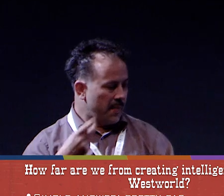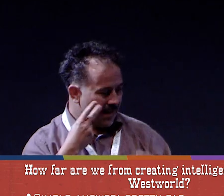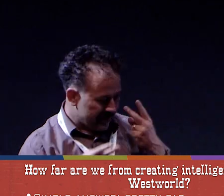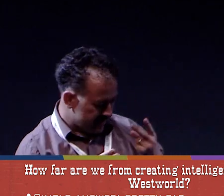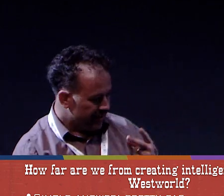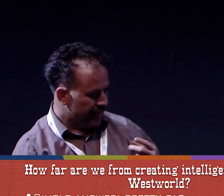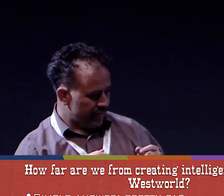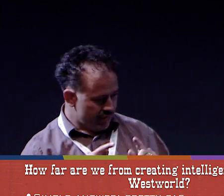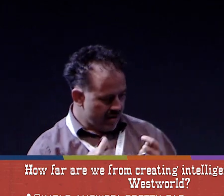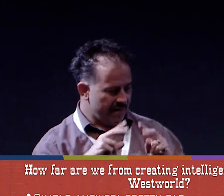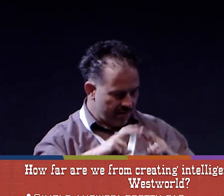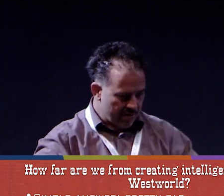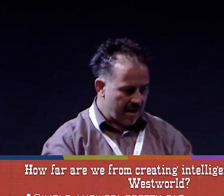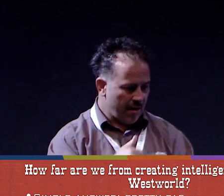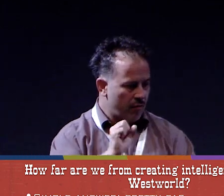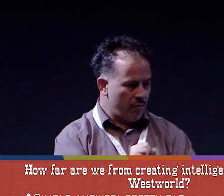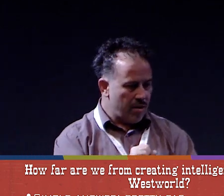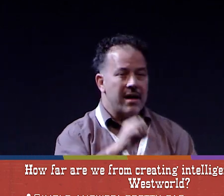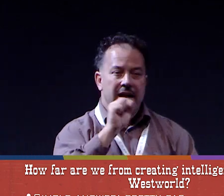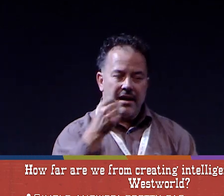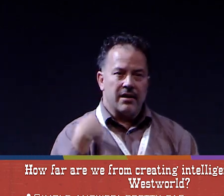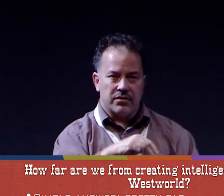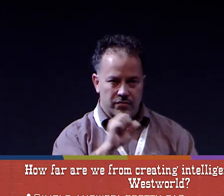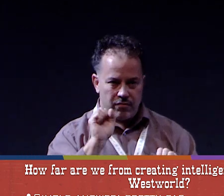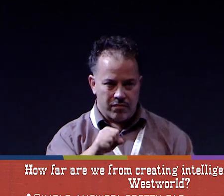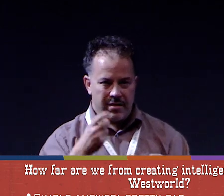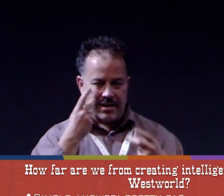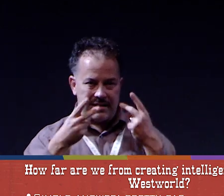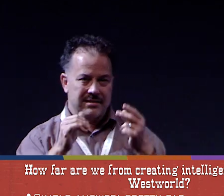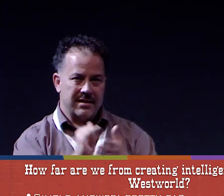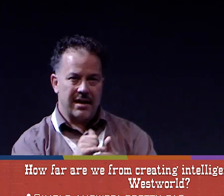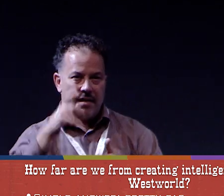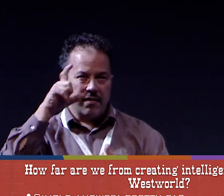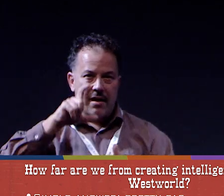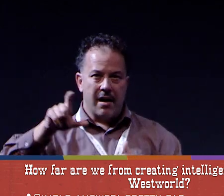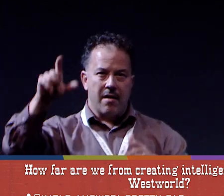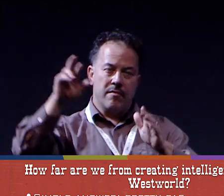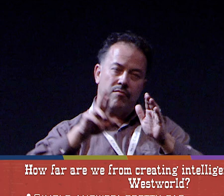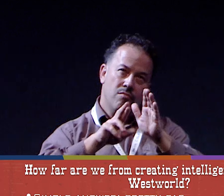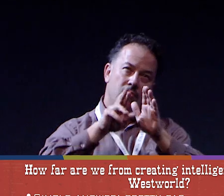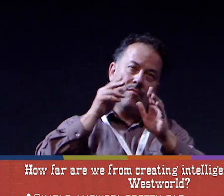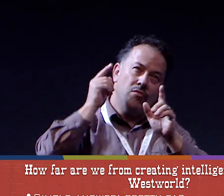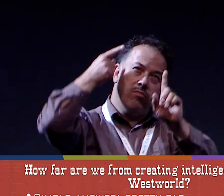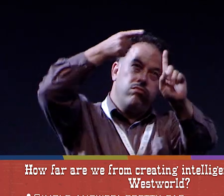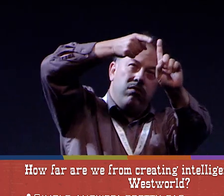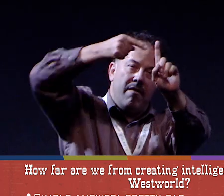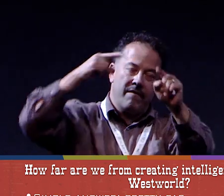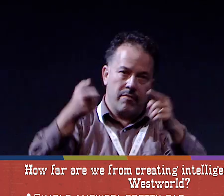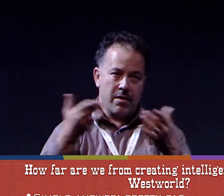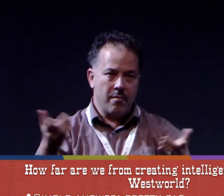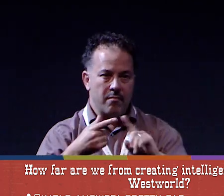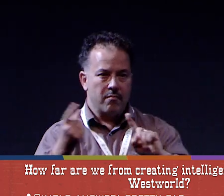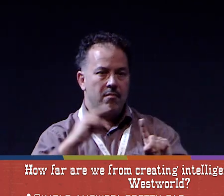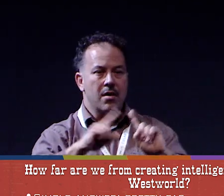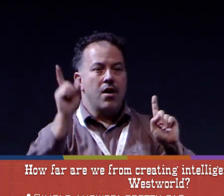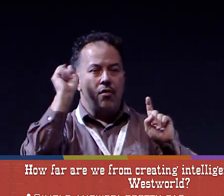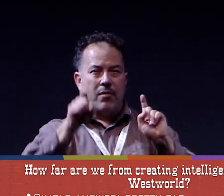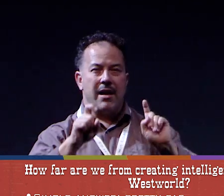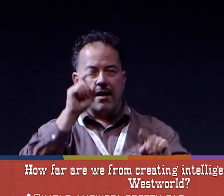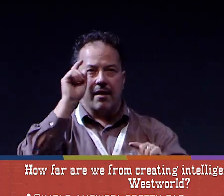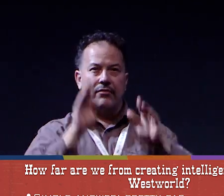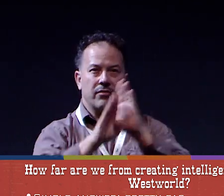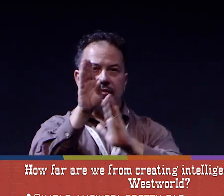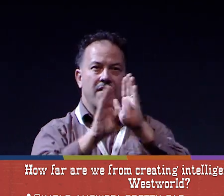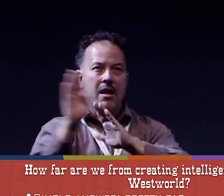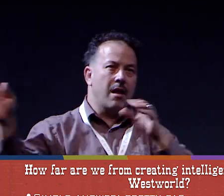works. Yes, we can see that moonshot from here, but we're going to have to invent a whole bunch of technologies we don't have any idea how to